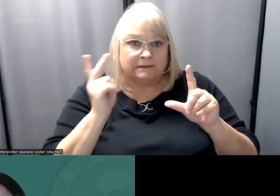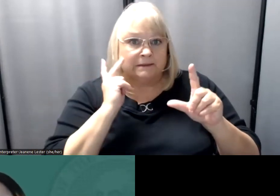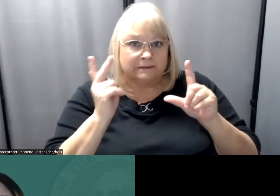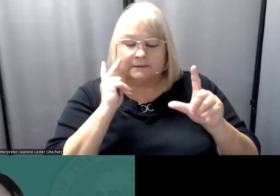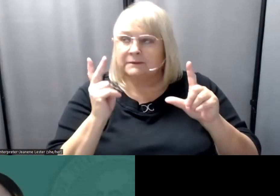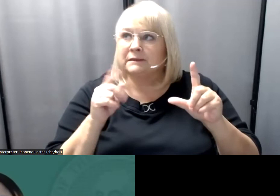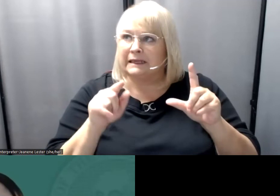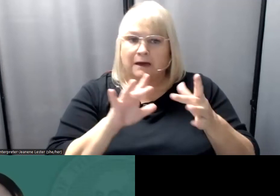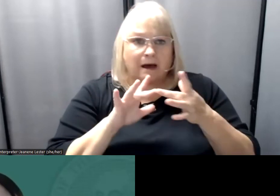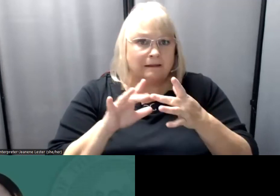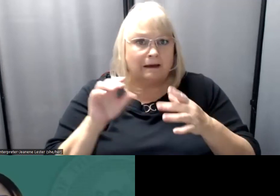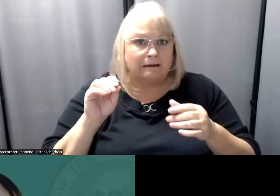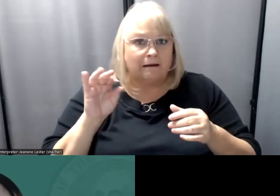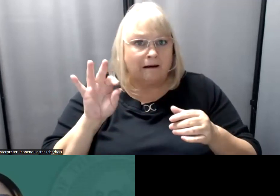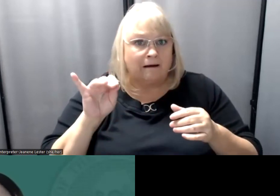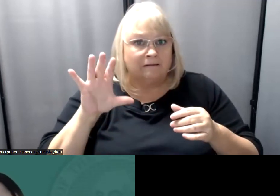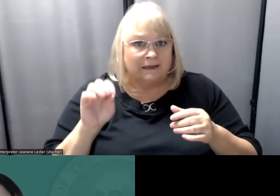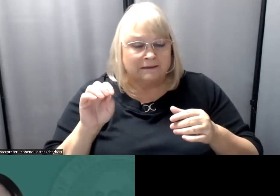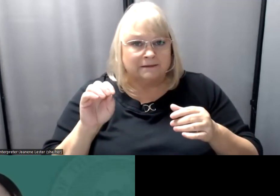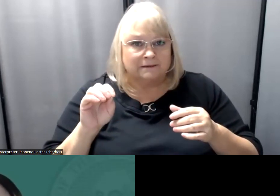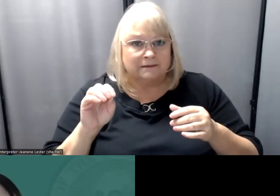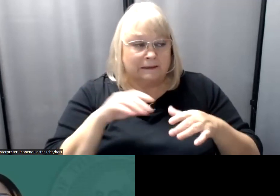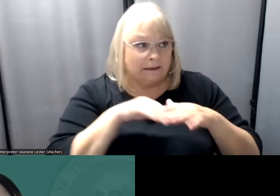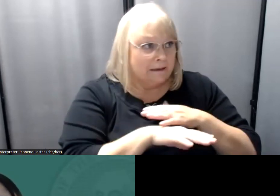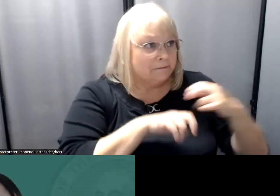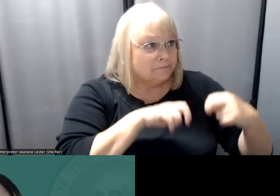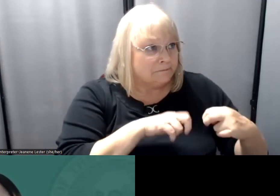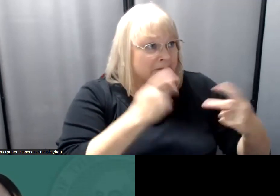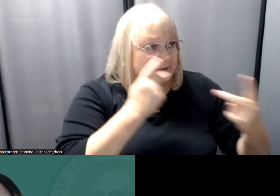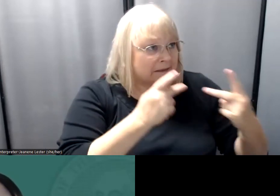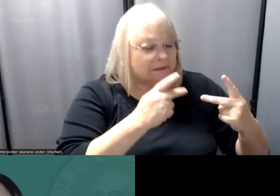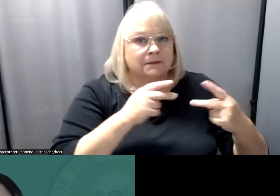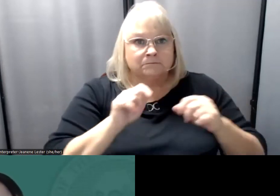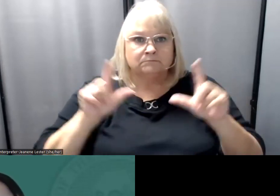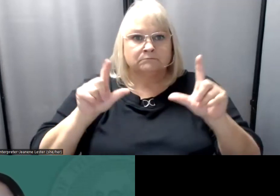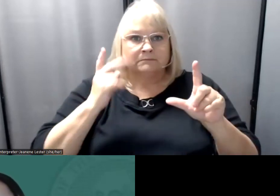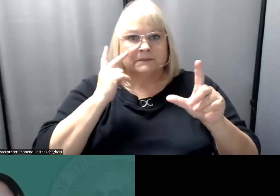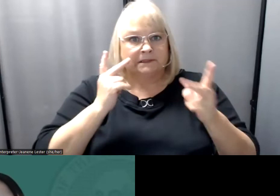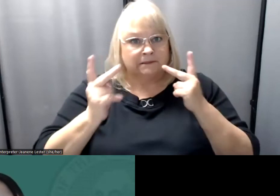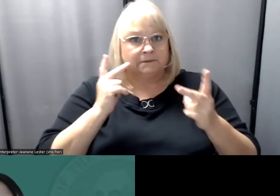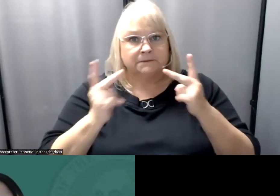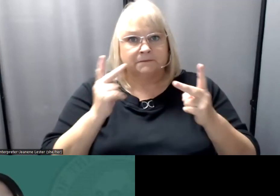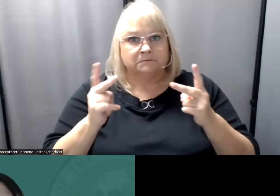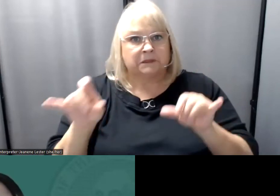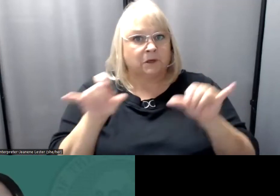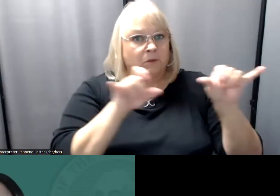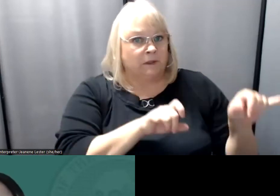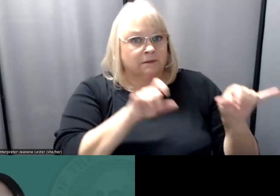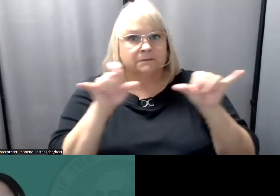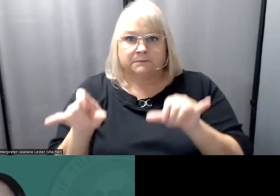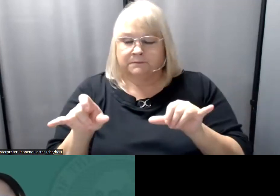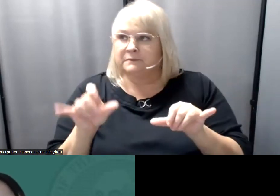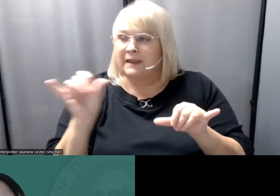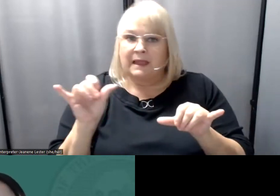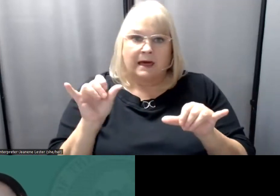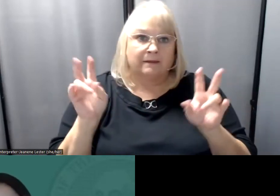we show up online, they are congruent. Yeah, I'd set it up that way. Yeah, like it's hot